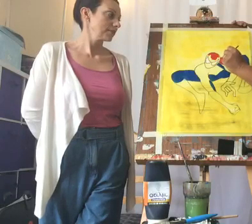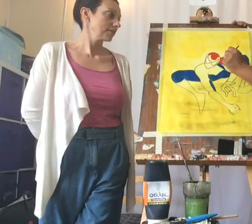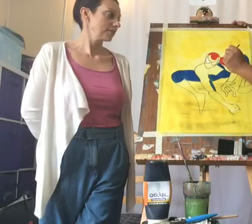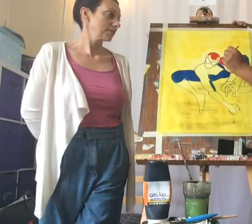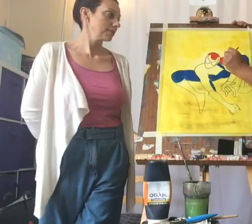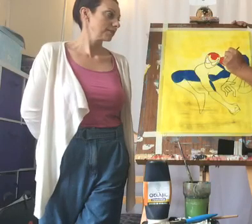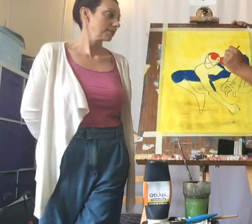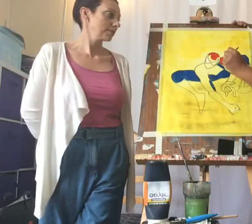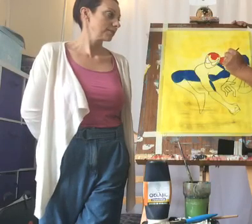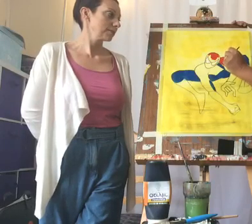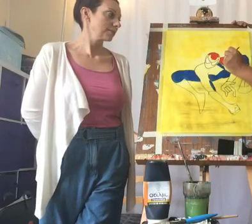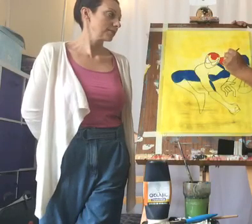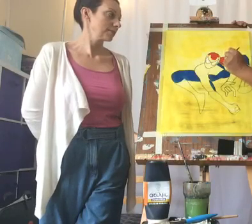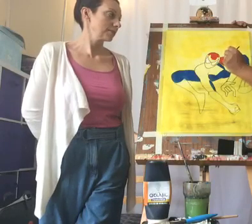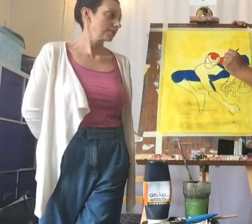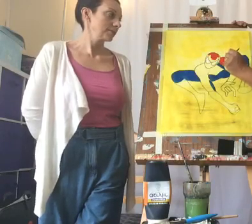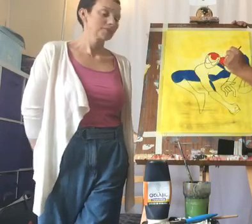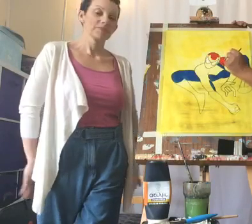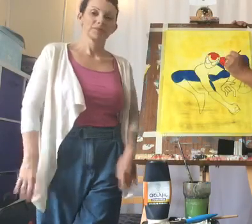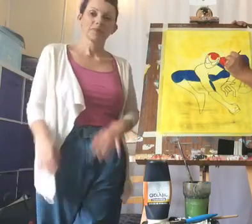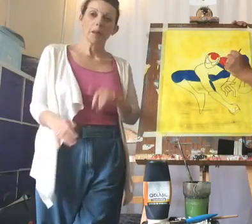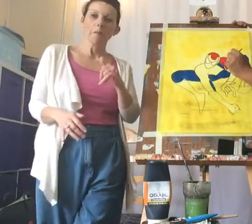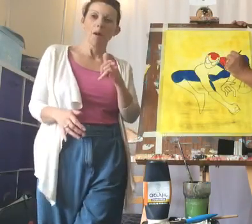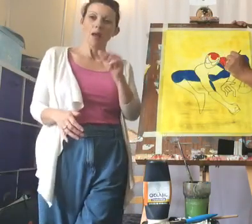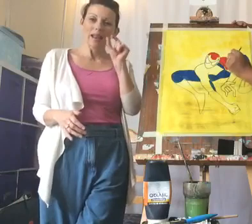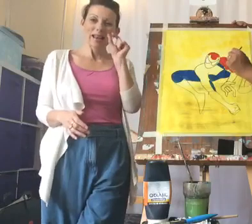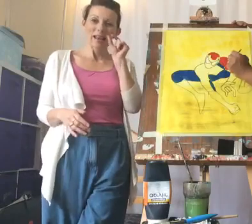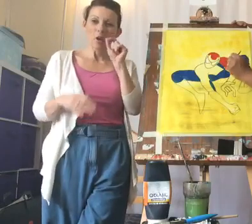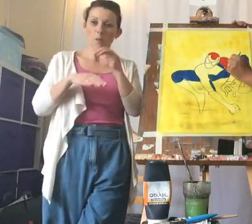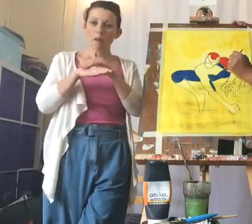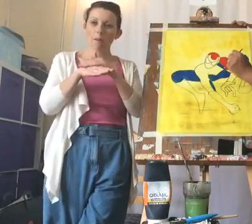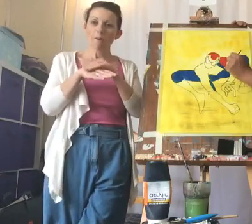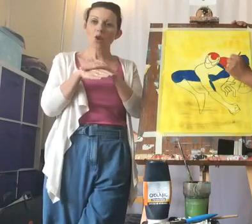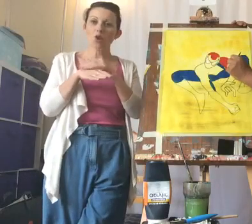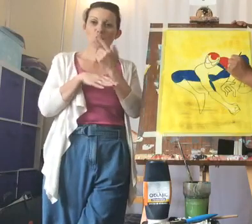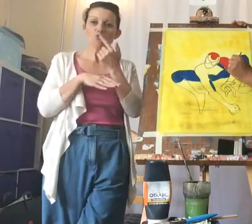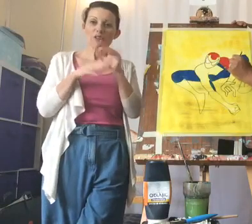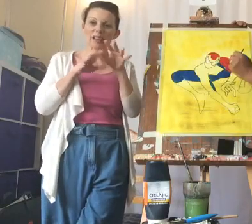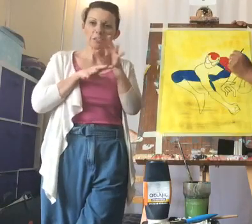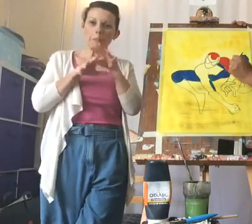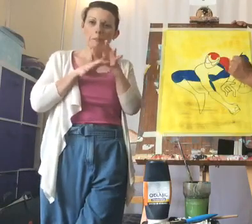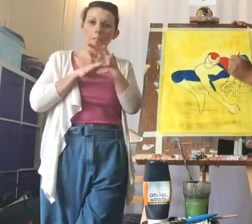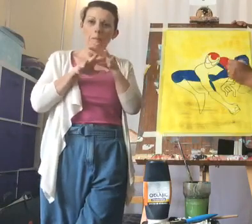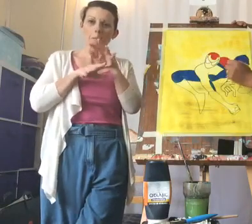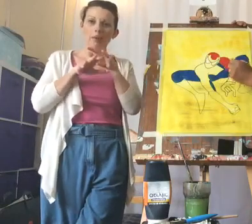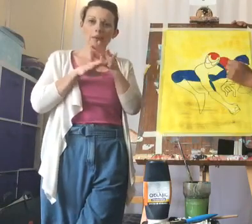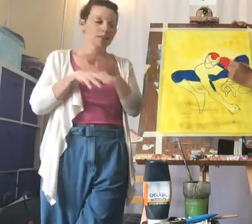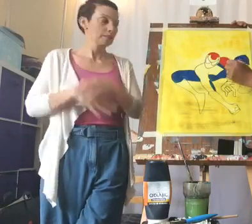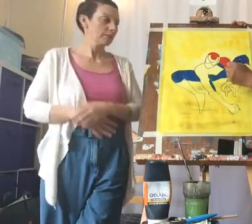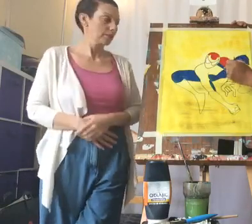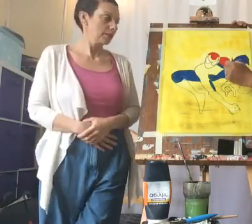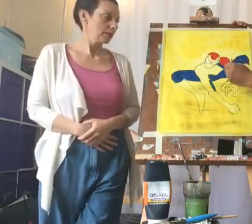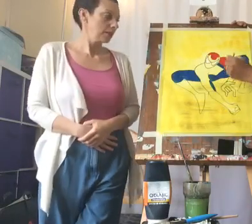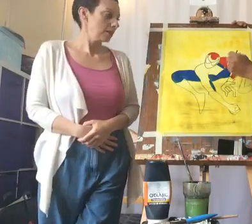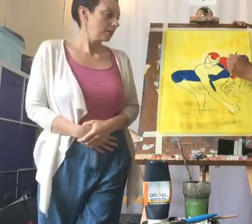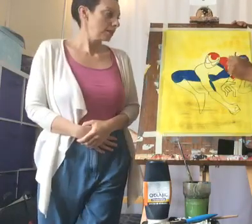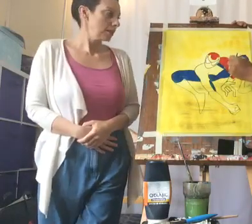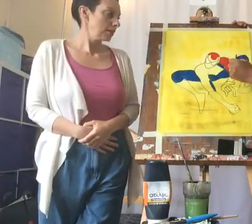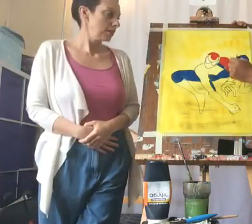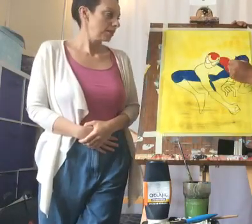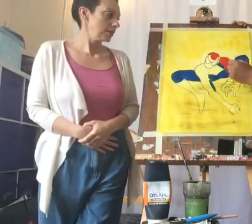Probably will get my blue mixed up a bit because there'll be bits of Spider-Man might turn up purple.